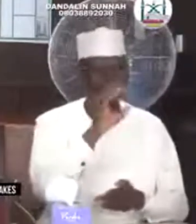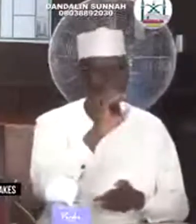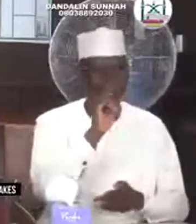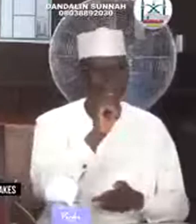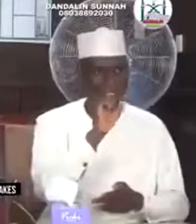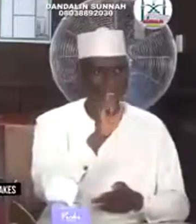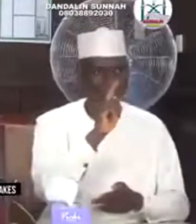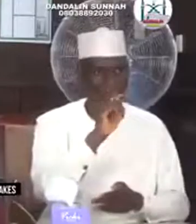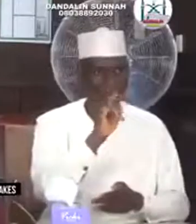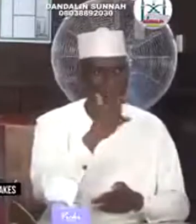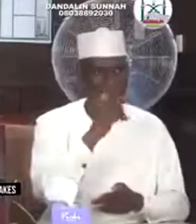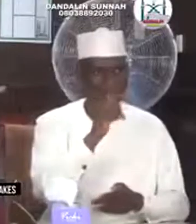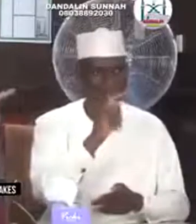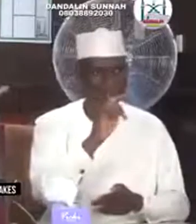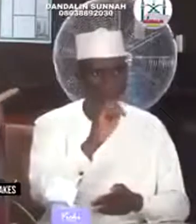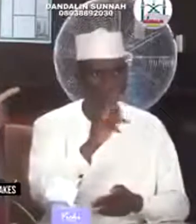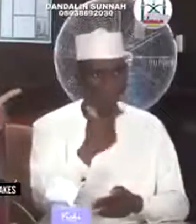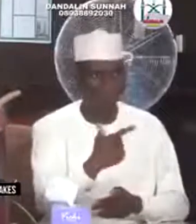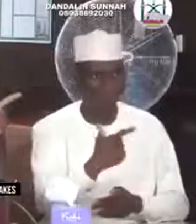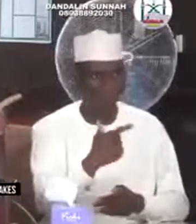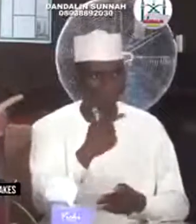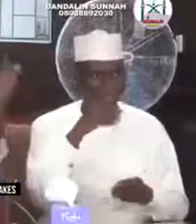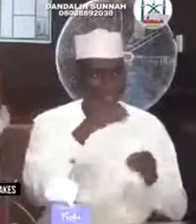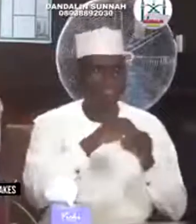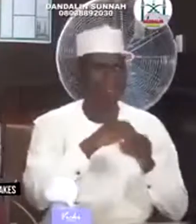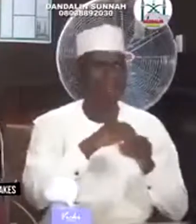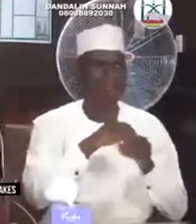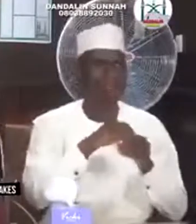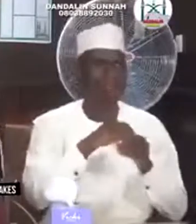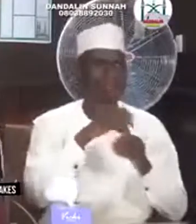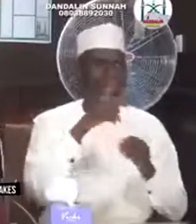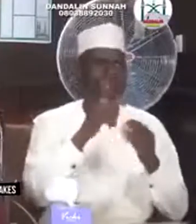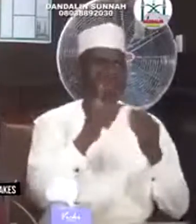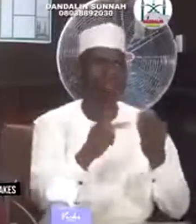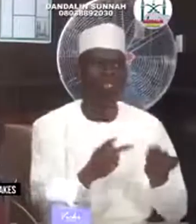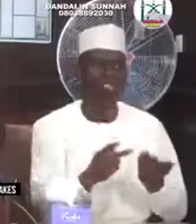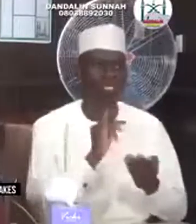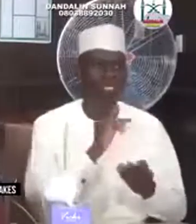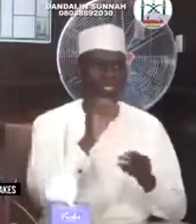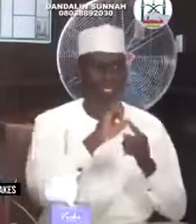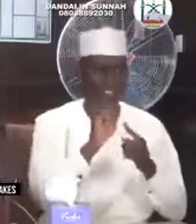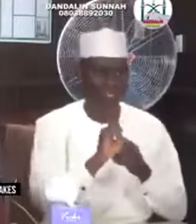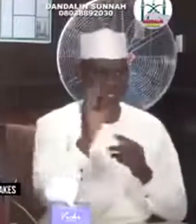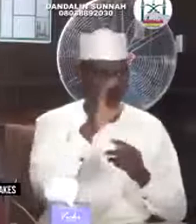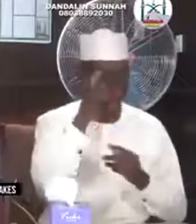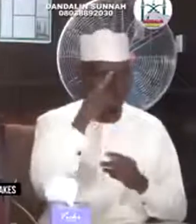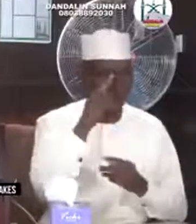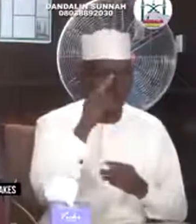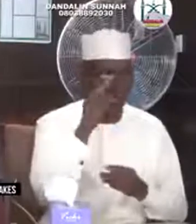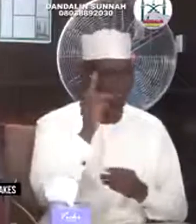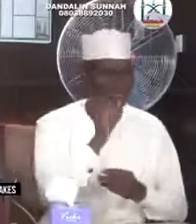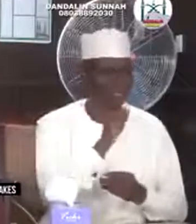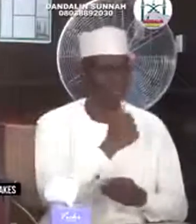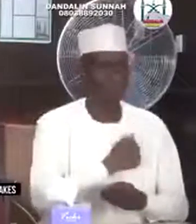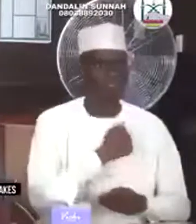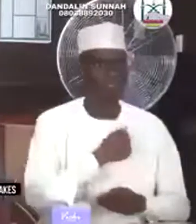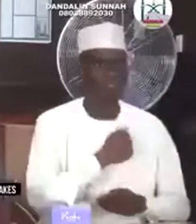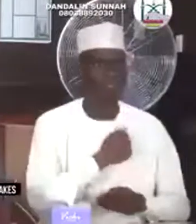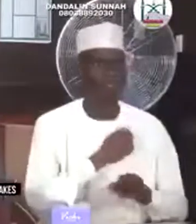I either seek his apology or castigate the president